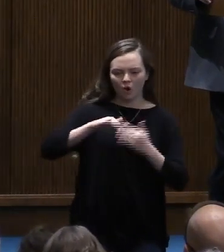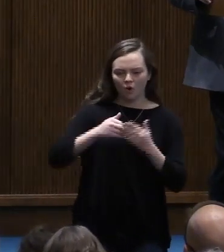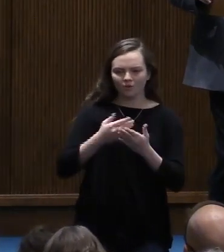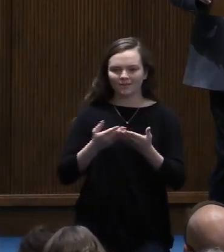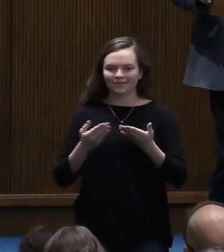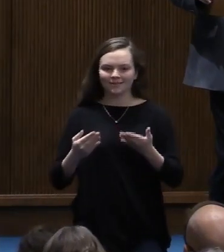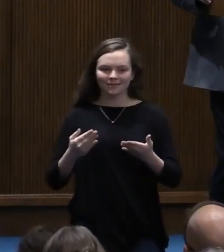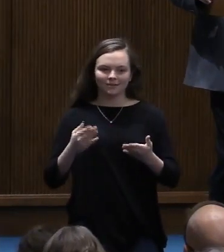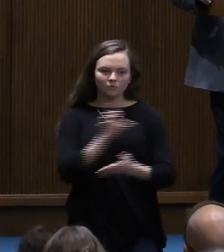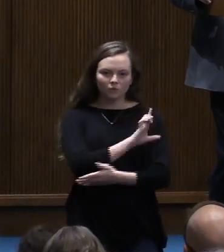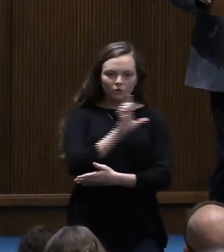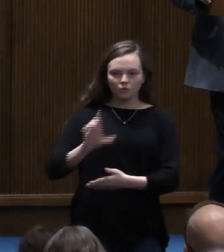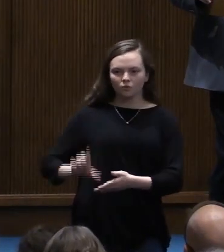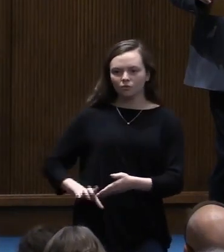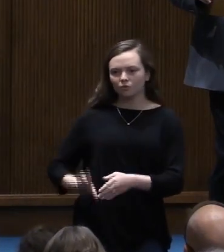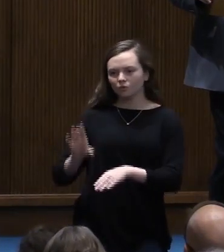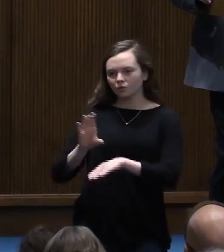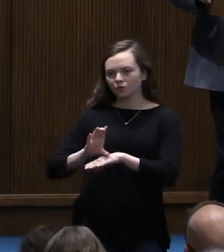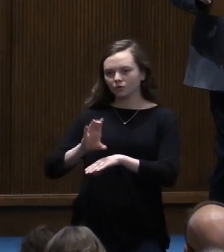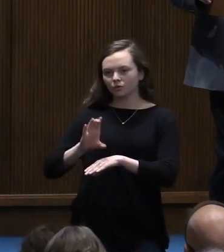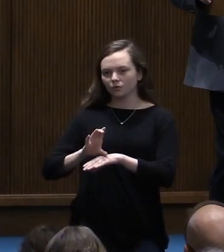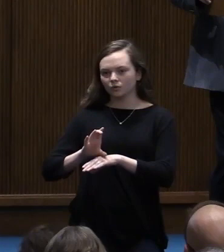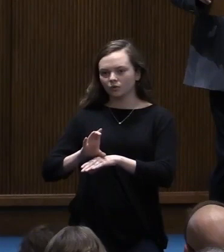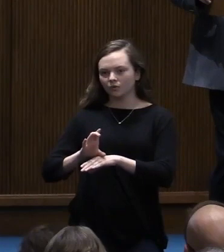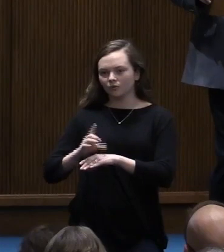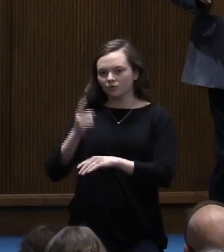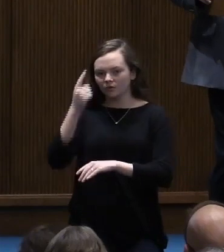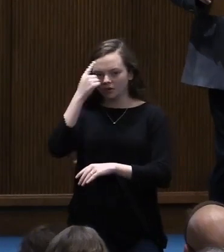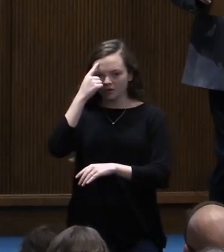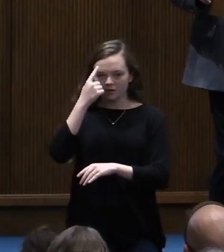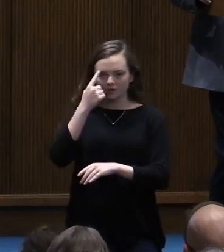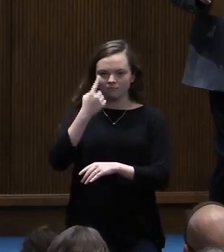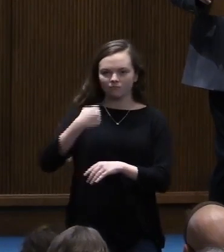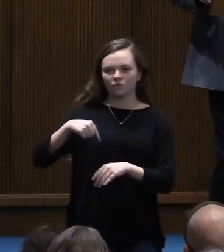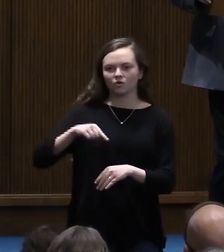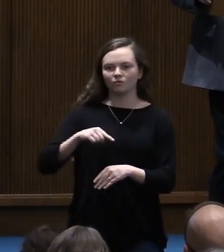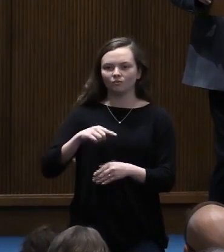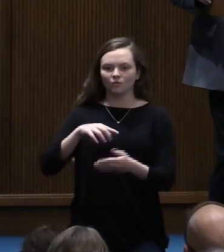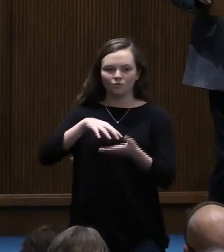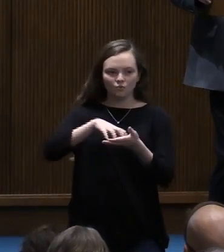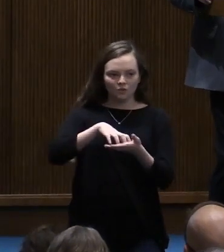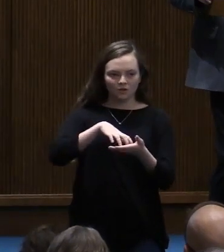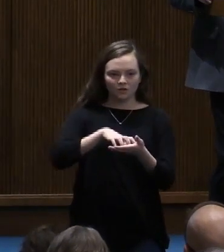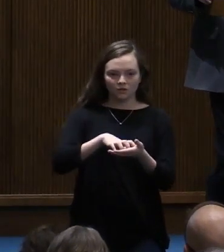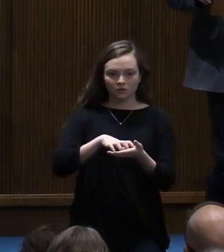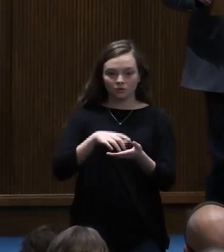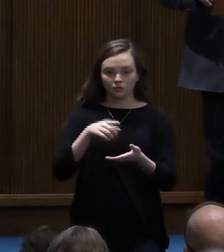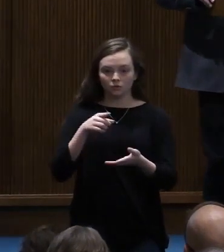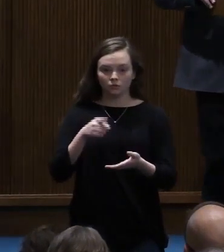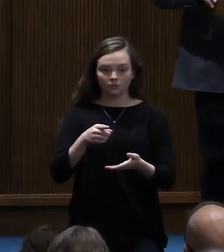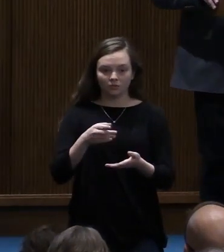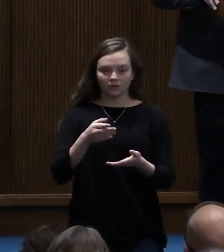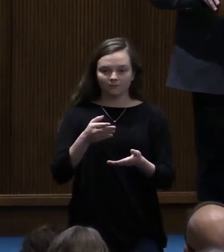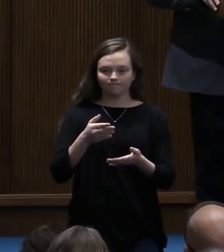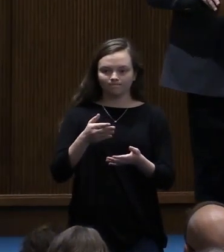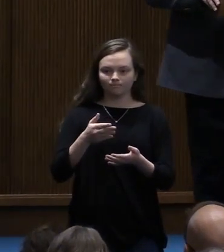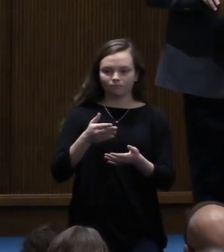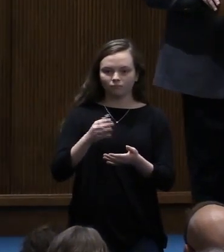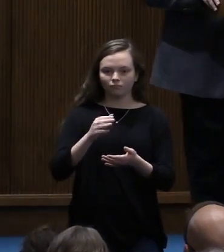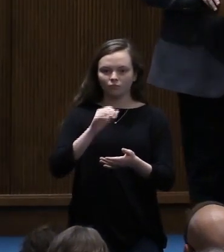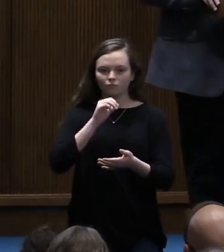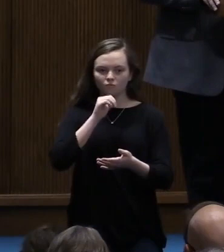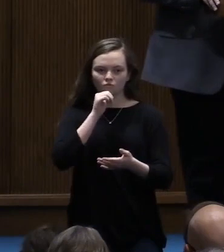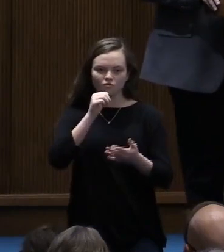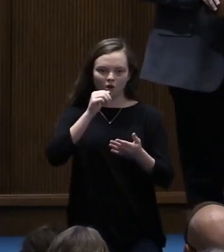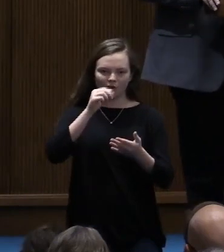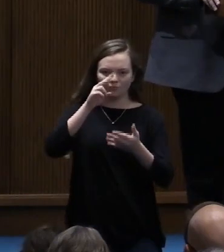Lord's church. If you think they're our weakness, you've completely misread the situation.